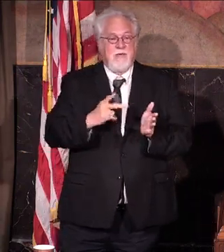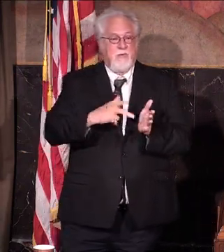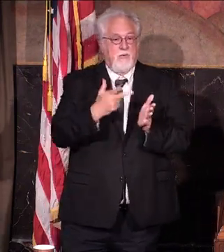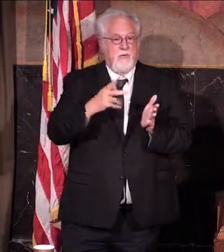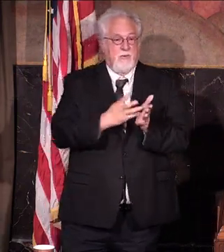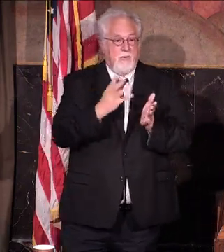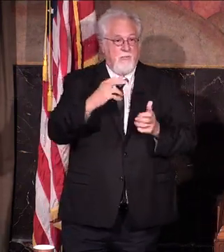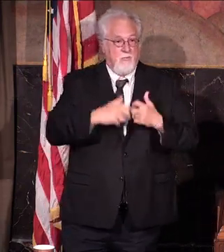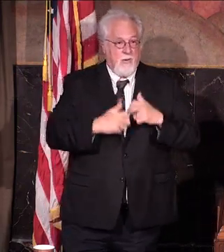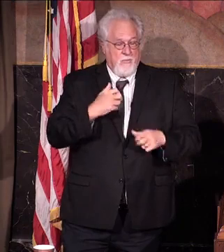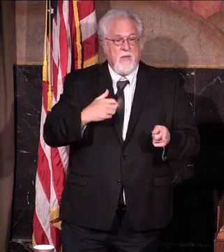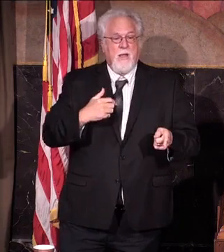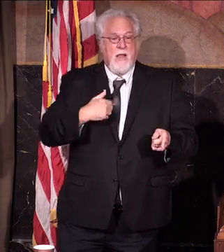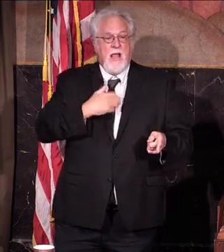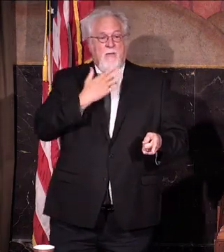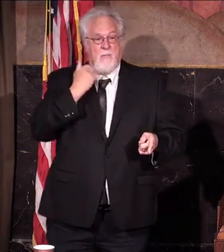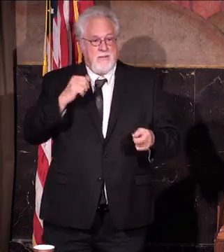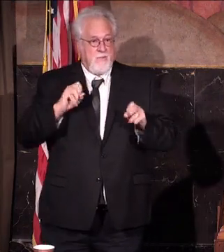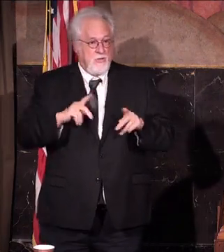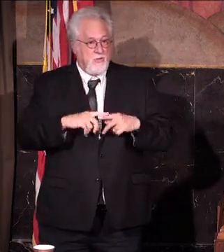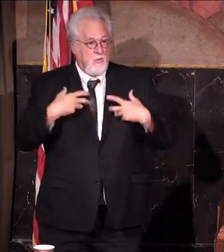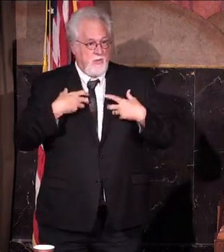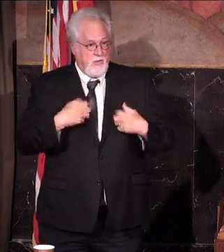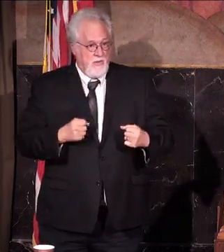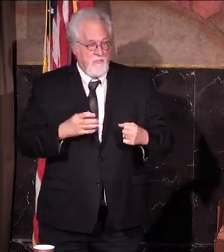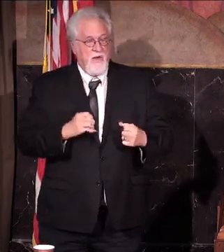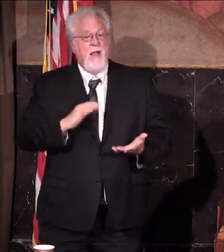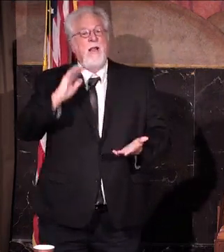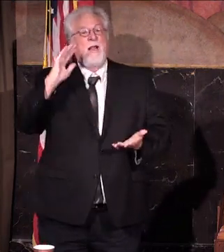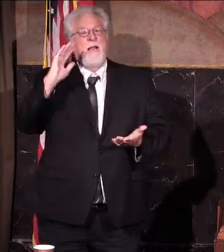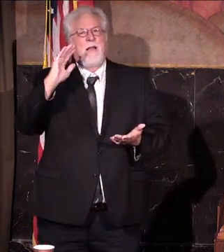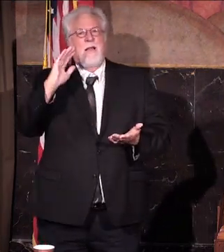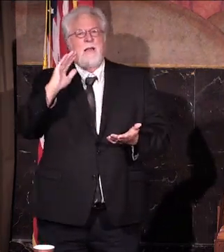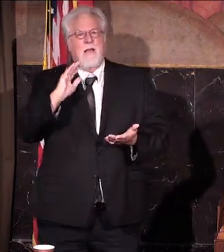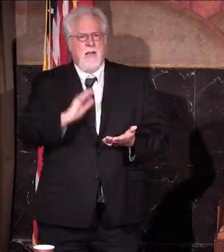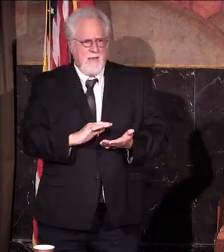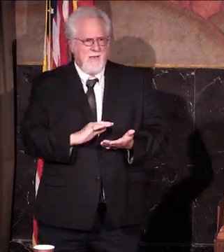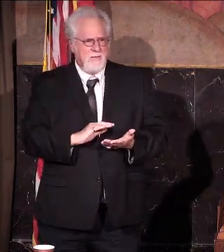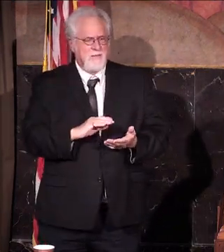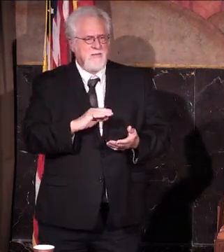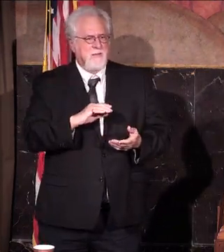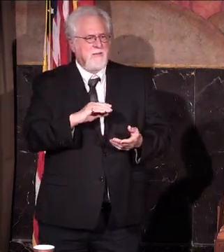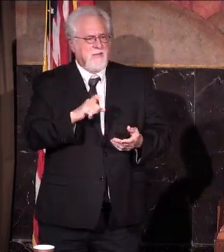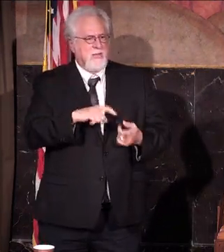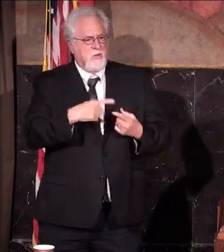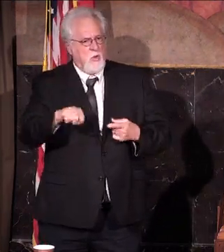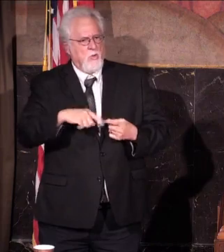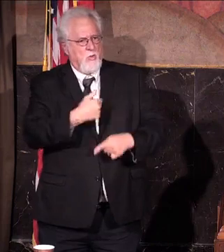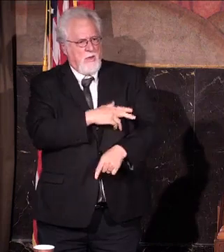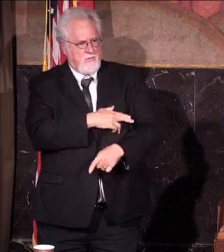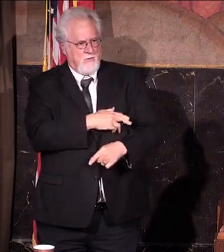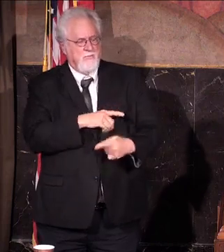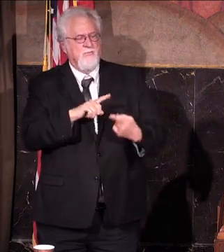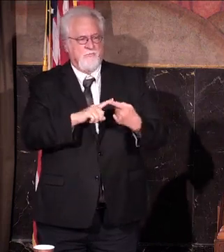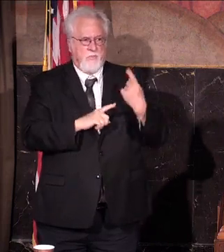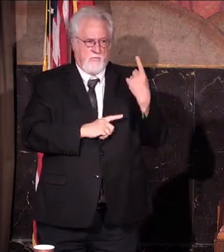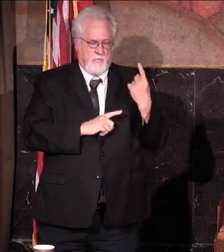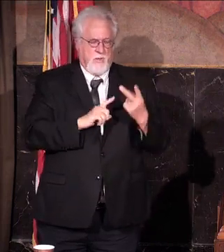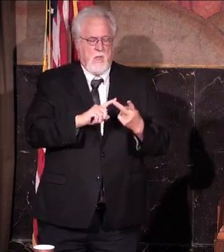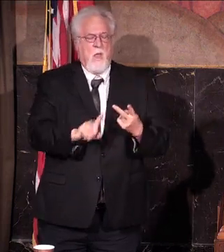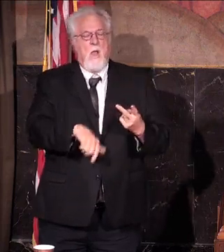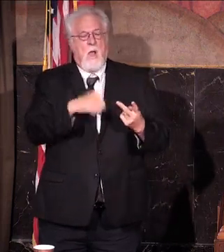best opportunity to potentially recover and to be less of a chance of needing to be hospitalized. So that's one big reason. The